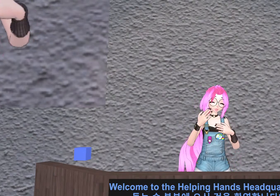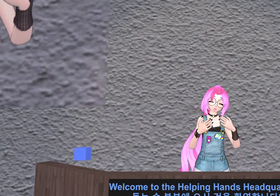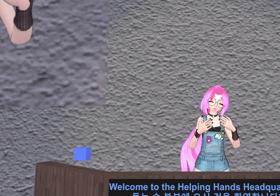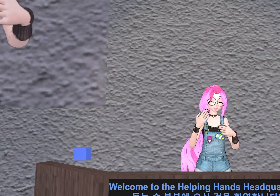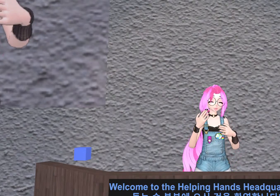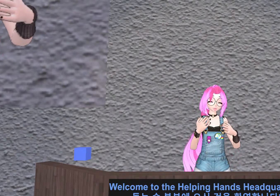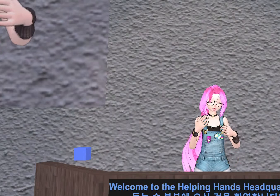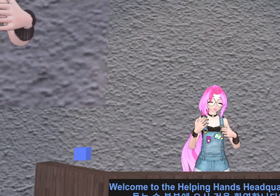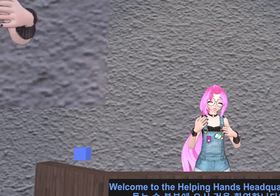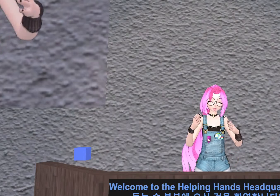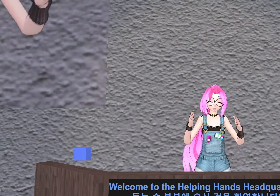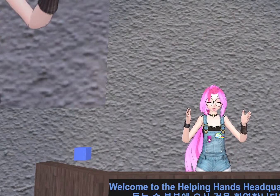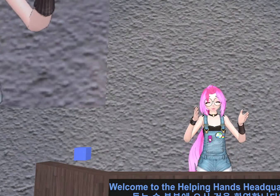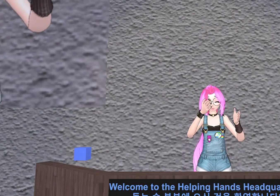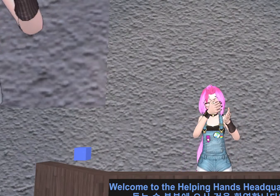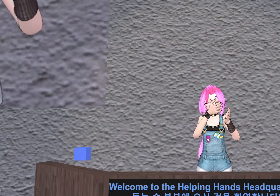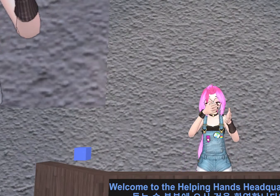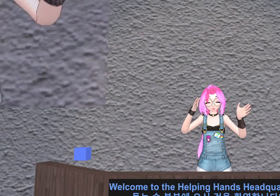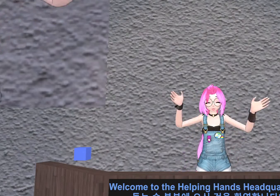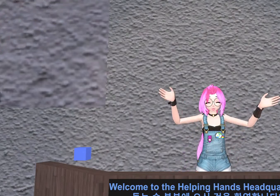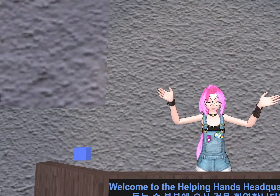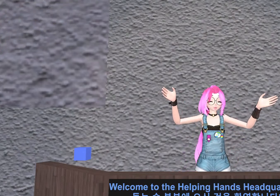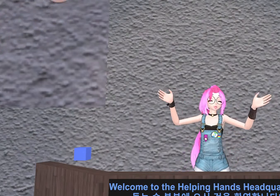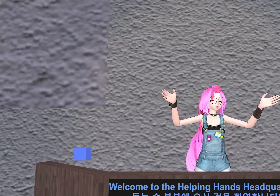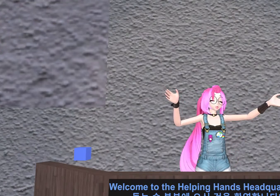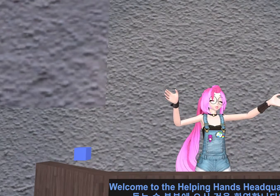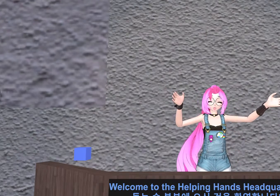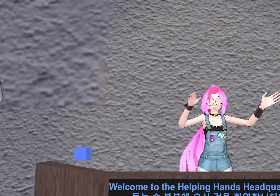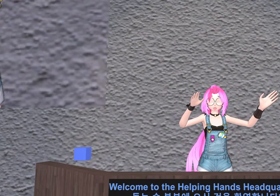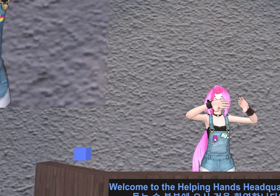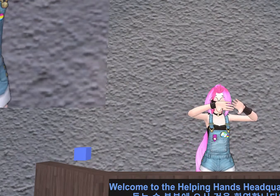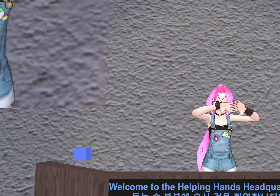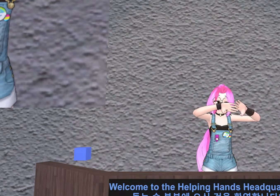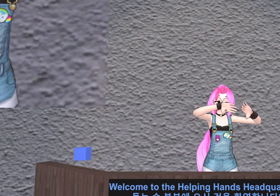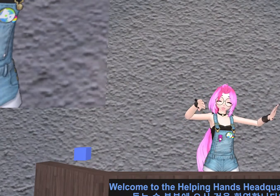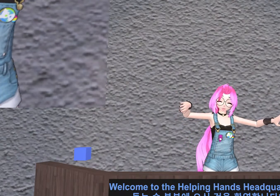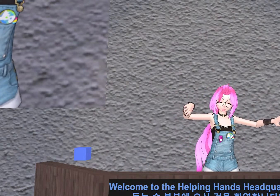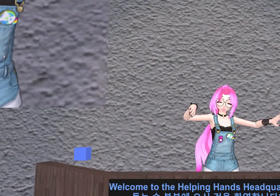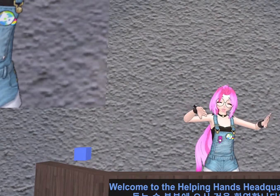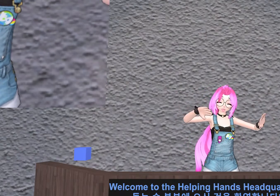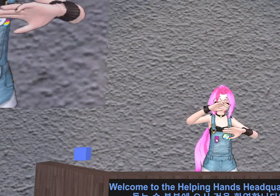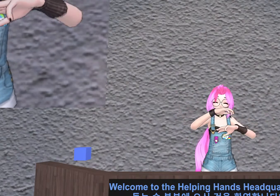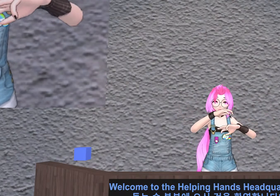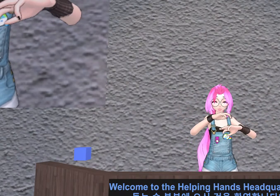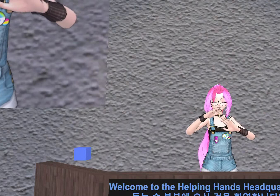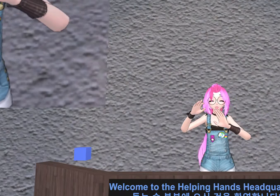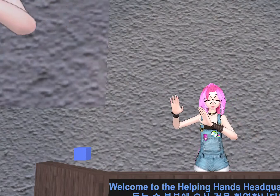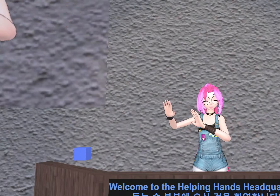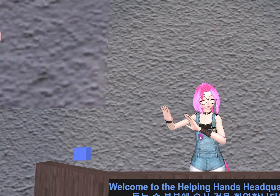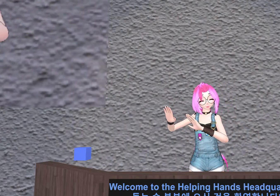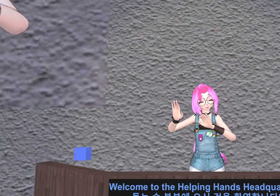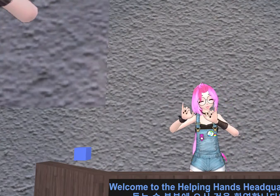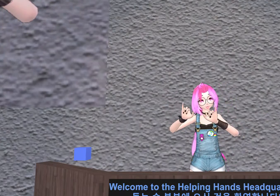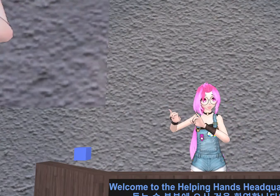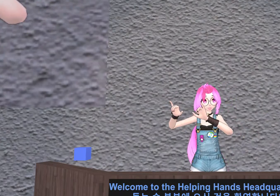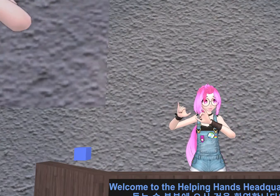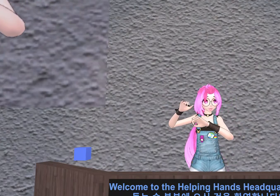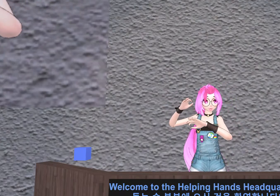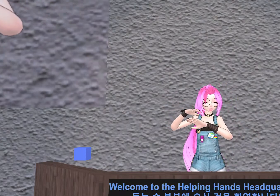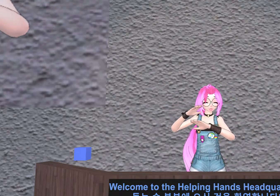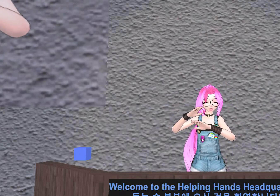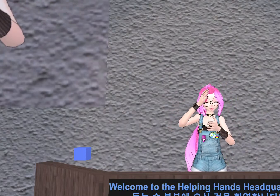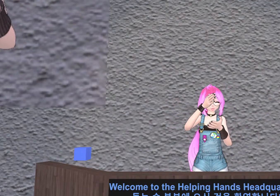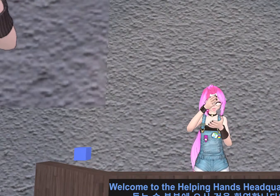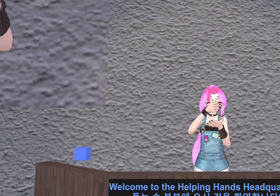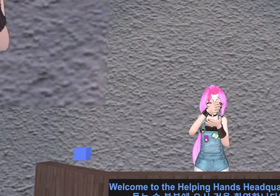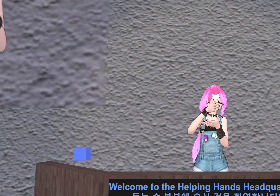going, you're signing all these in between words. So PSE is basically the middle of something completely detached from English and the